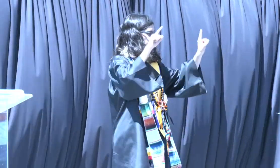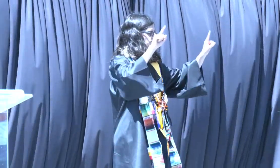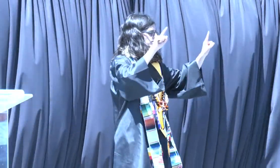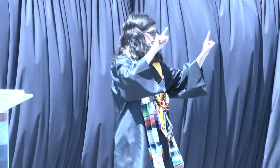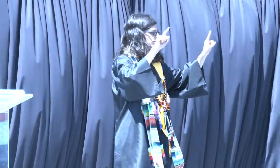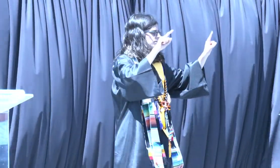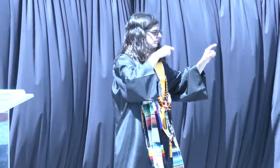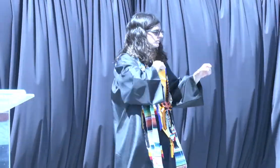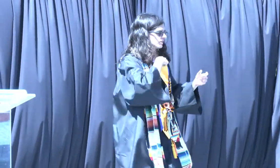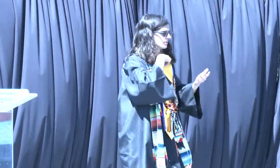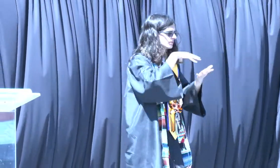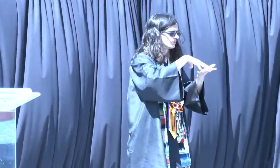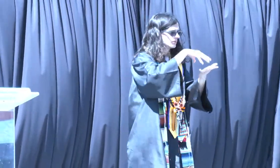You, who I just mentioned,